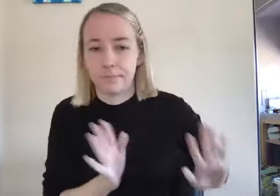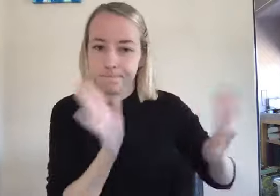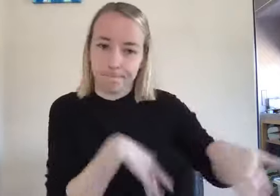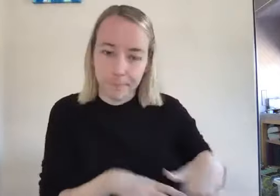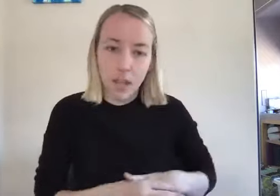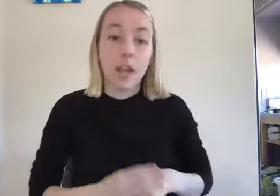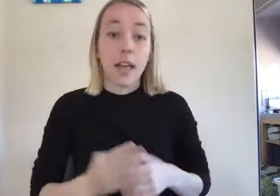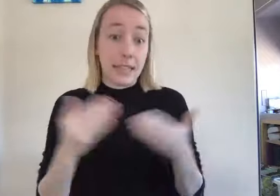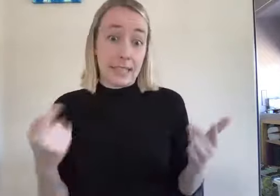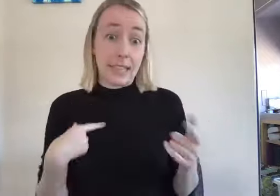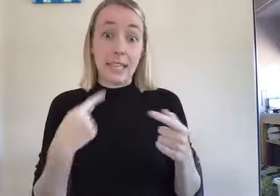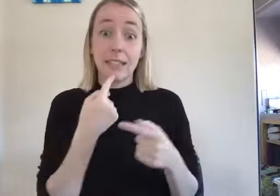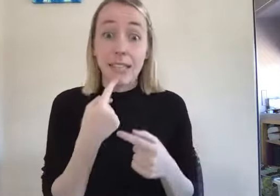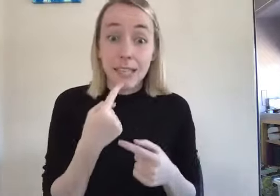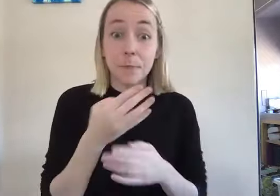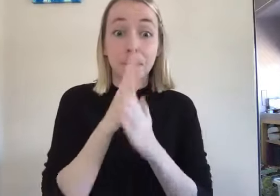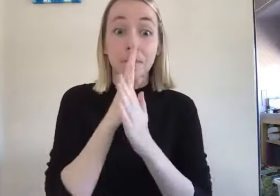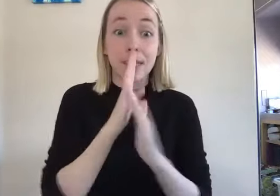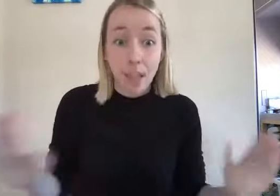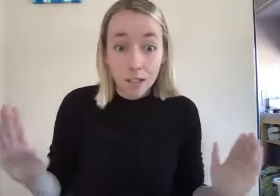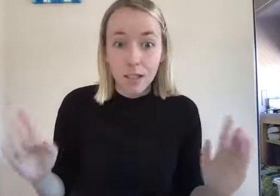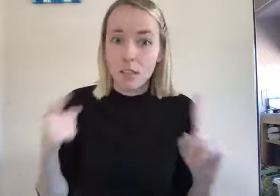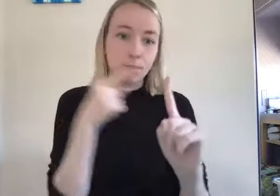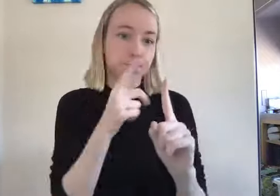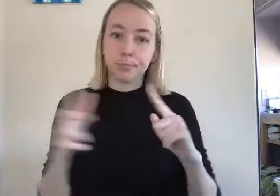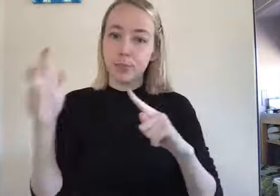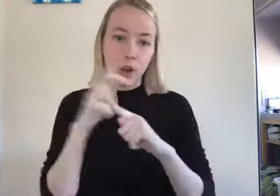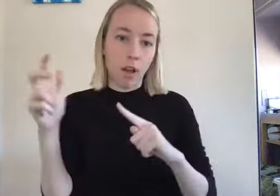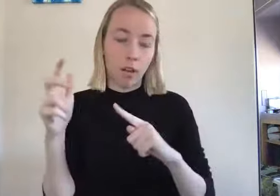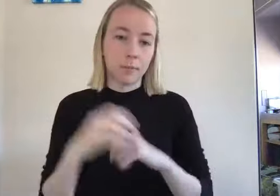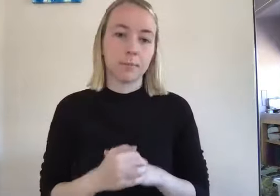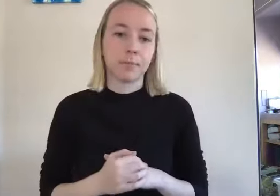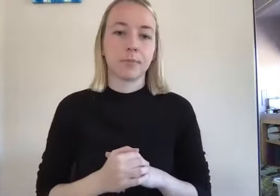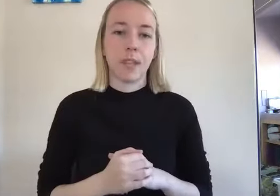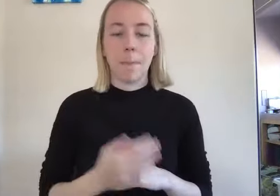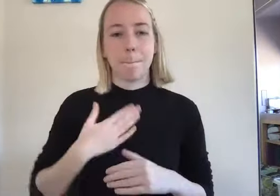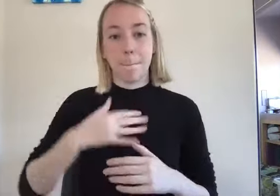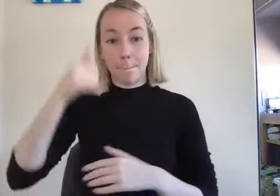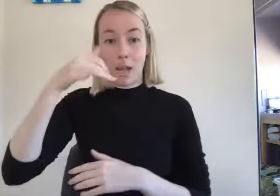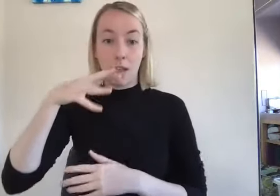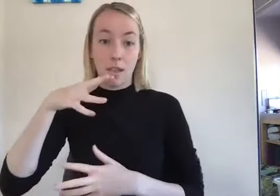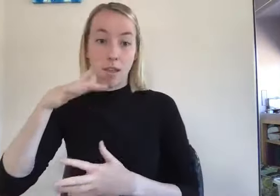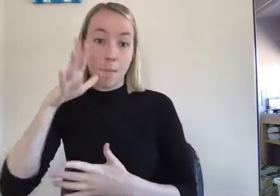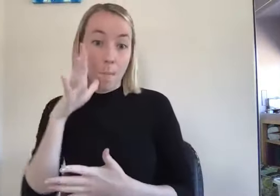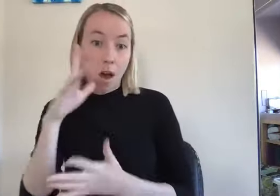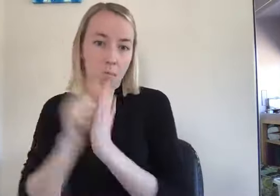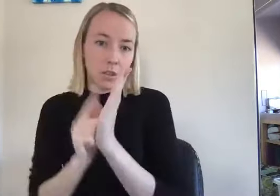forget about our literature, but it says, there's a thing that says silence is golden. And my mother-in-law taught me this prayer, which is weird coming from my